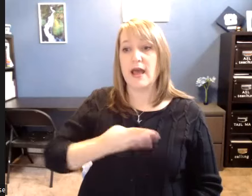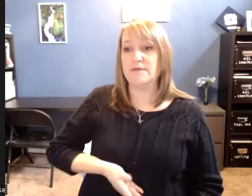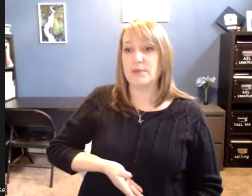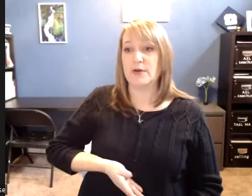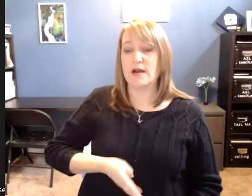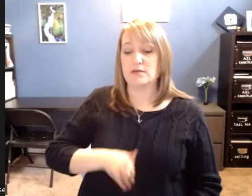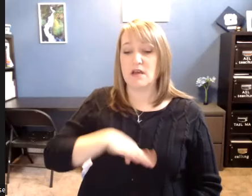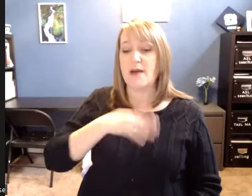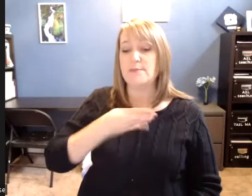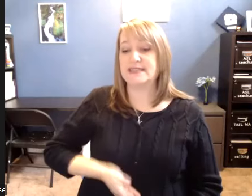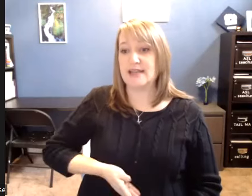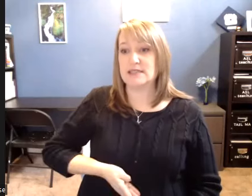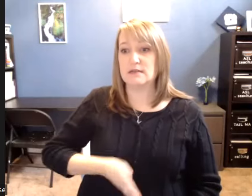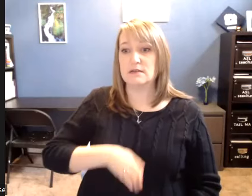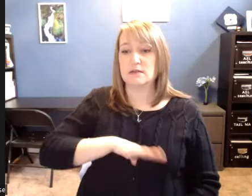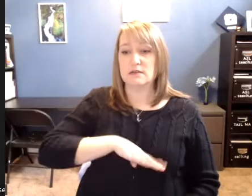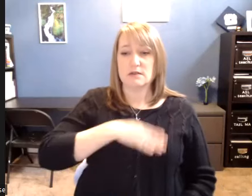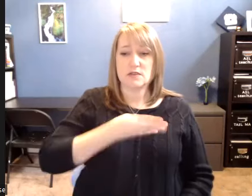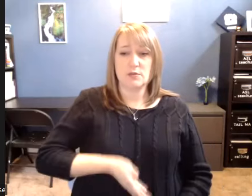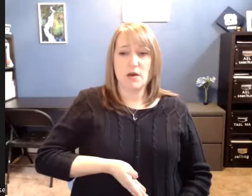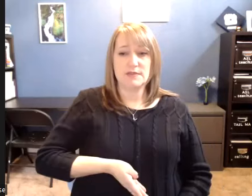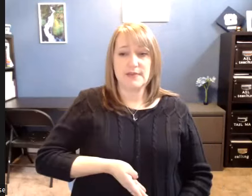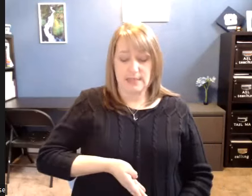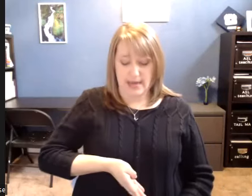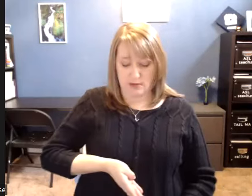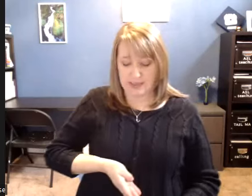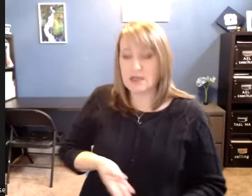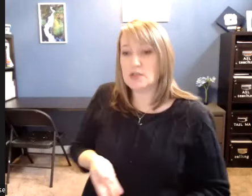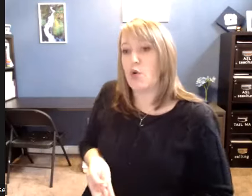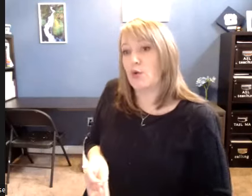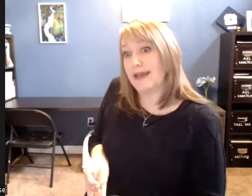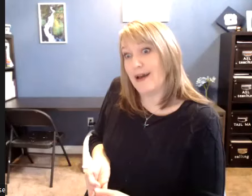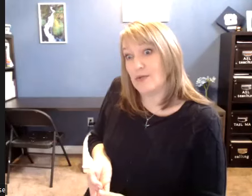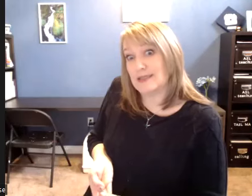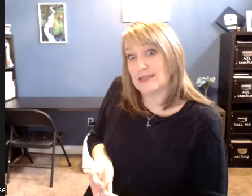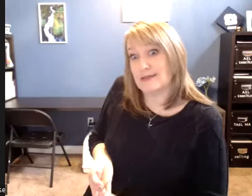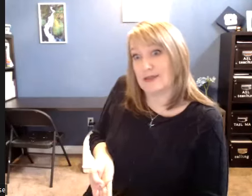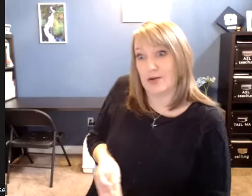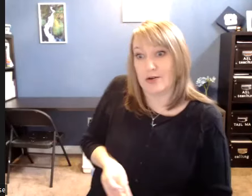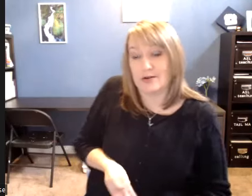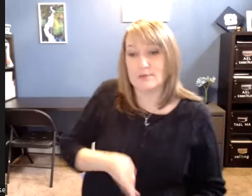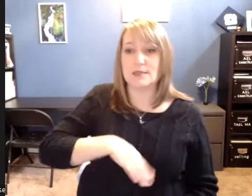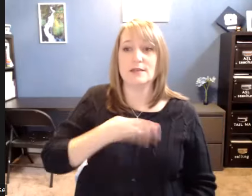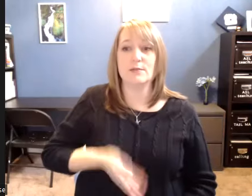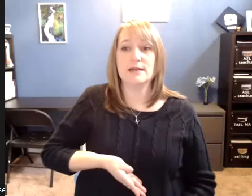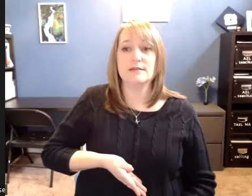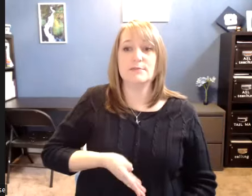and flip it around, upset. So your palm is facing out. It's not totally out because that's gonna hurt a little bit,